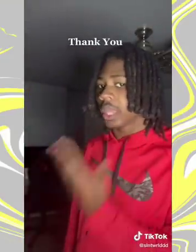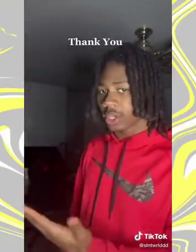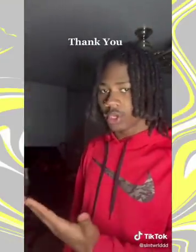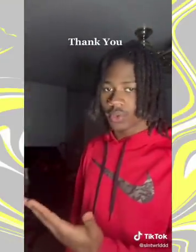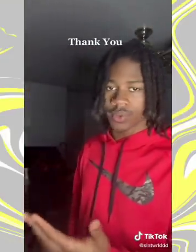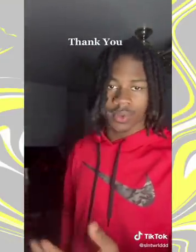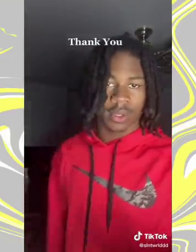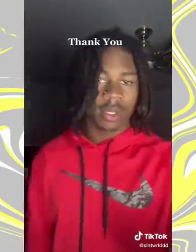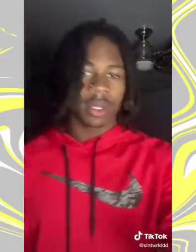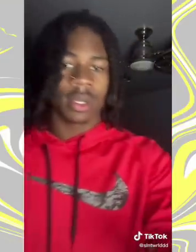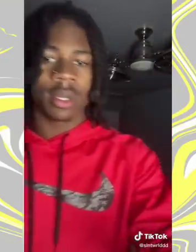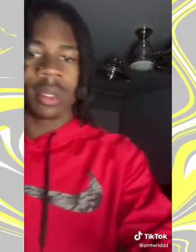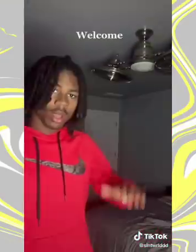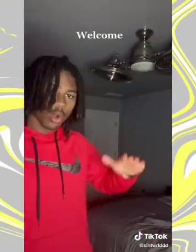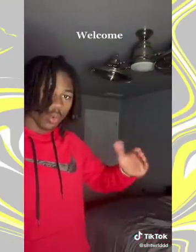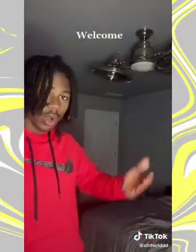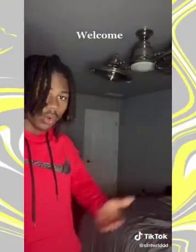Thank you. Welcome.